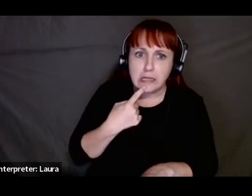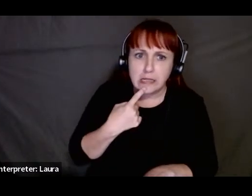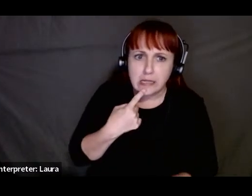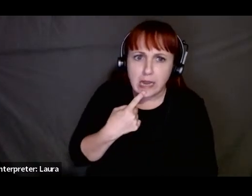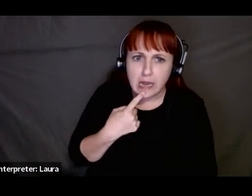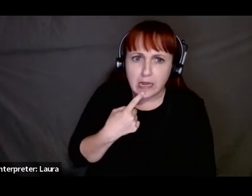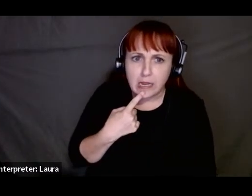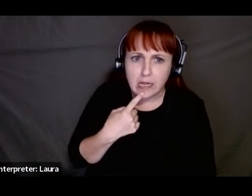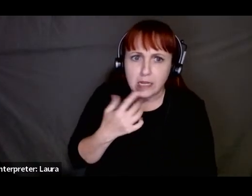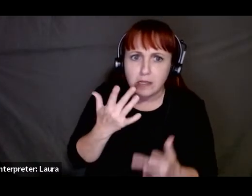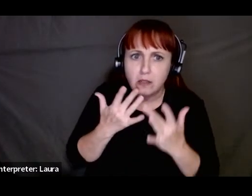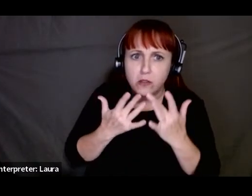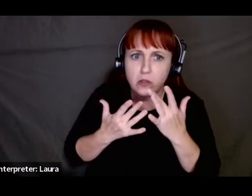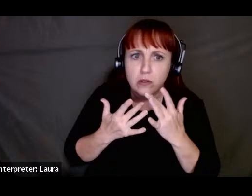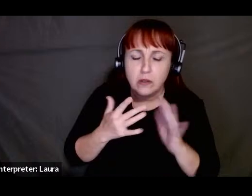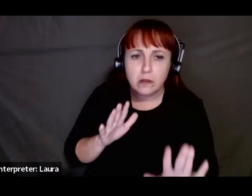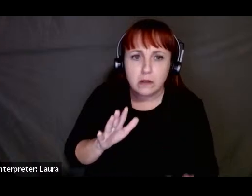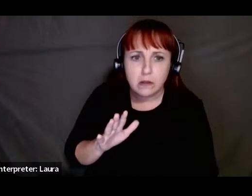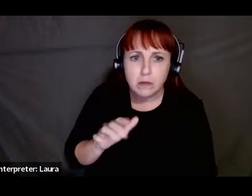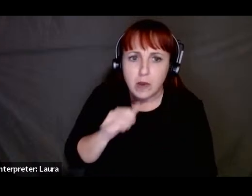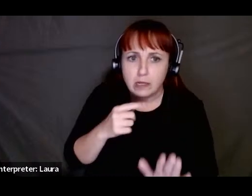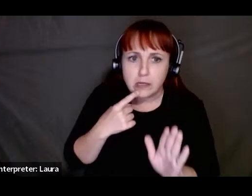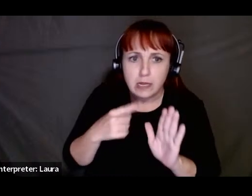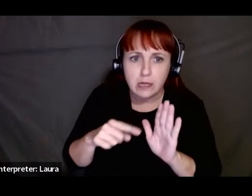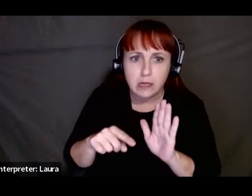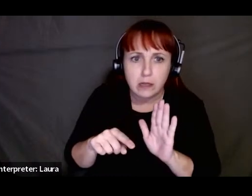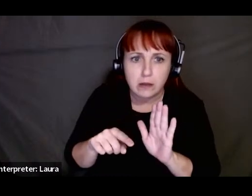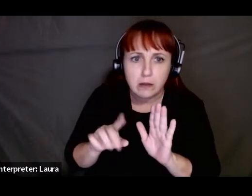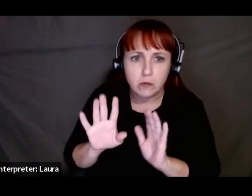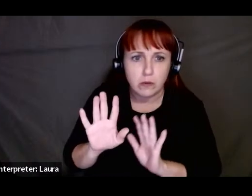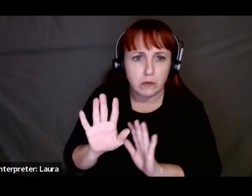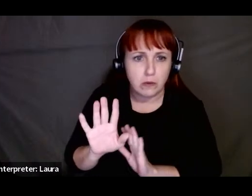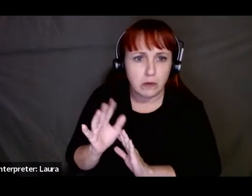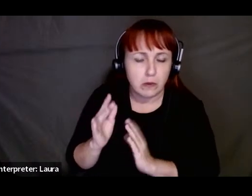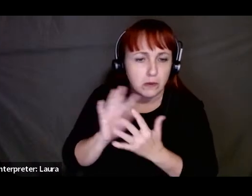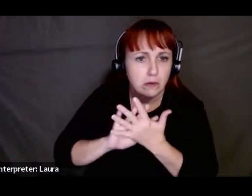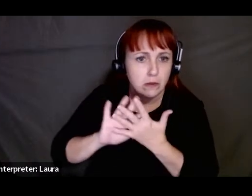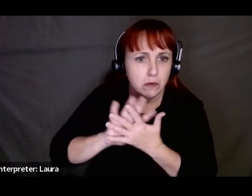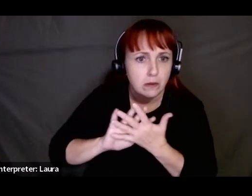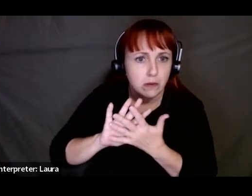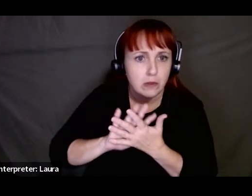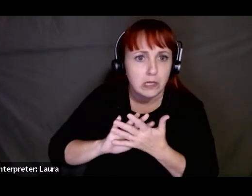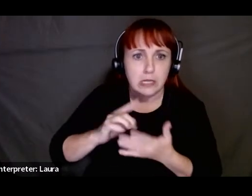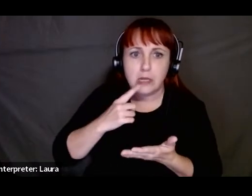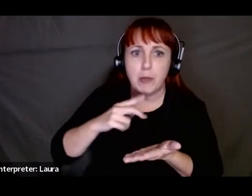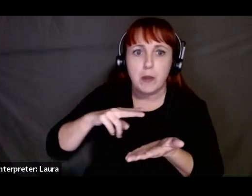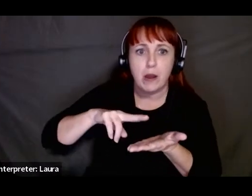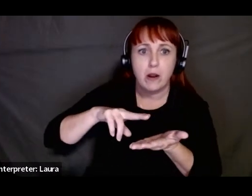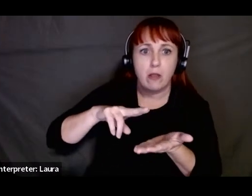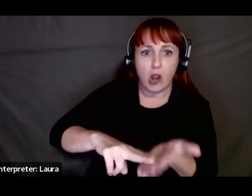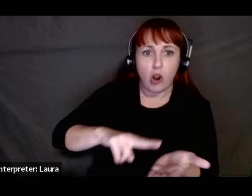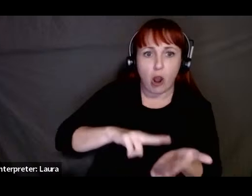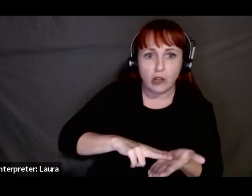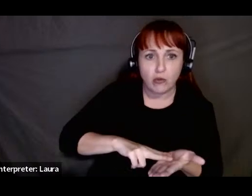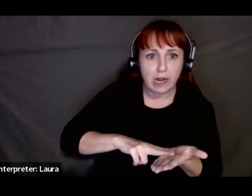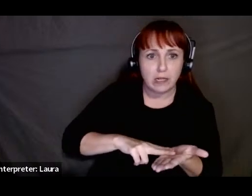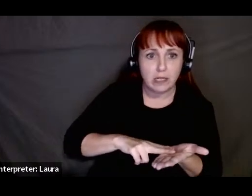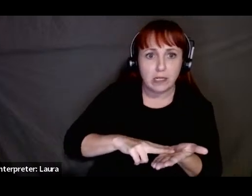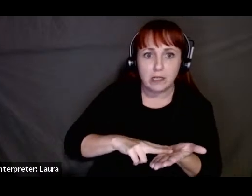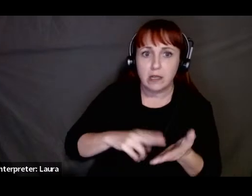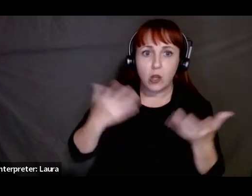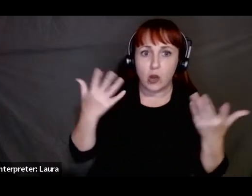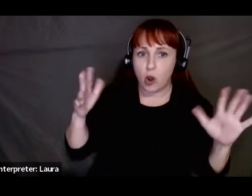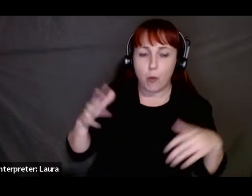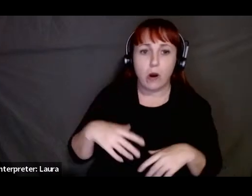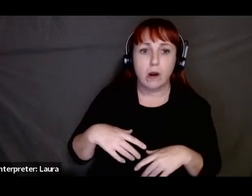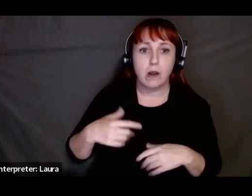It's what you see a shortcoming of the military. RCH doesn't even have the contract anymore. All of my coworkers, about 2 months after